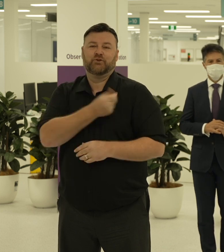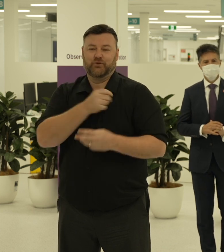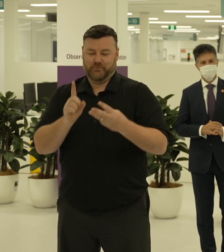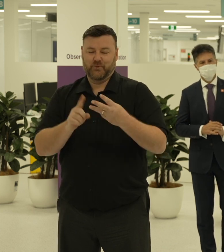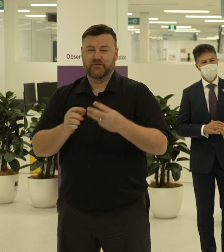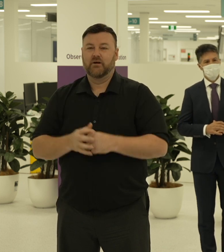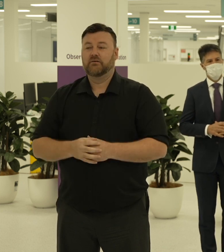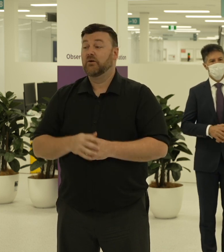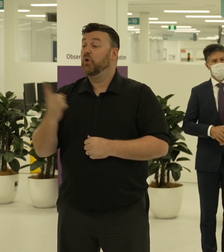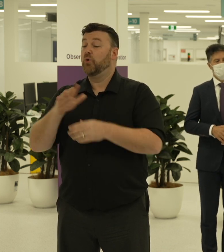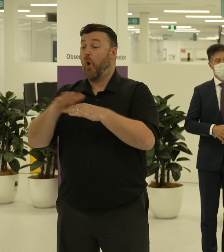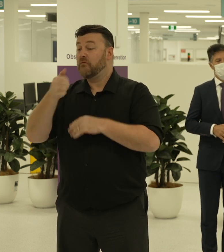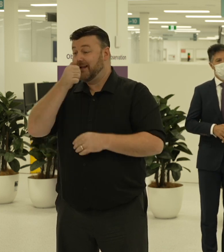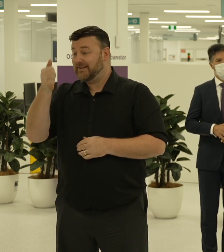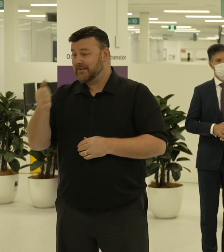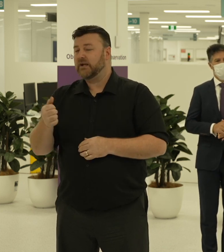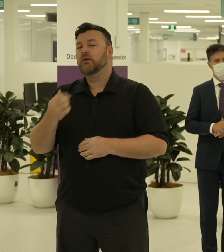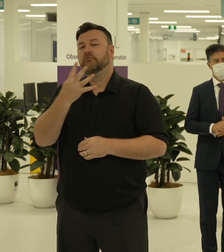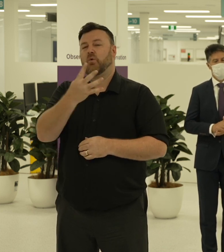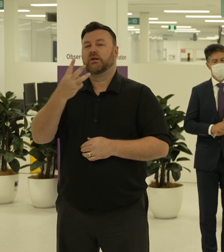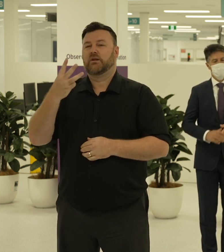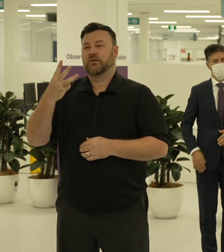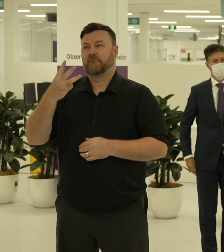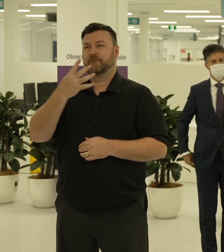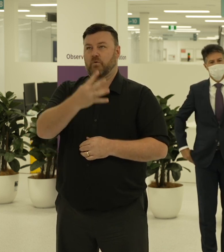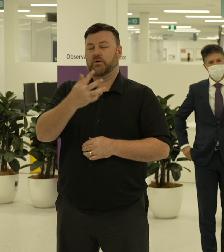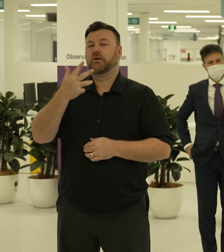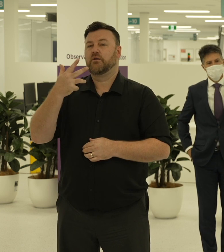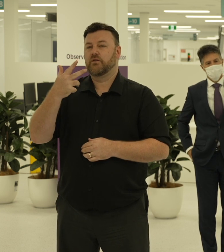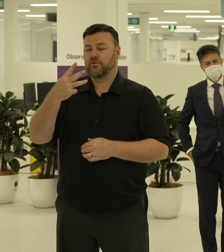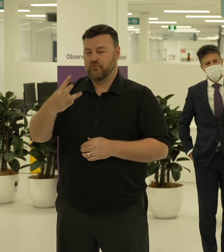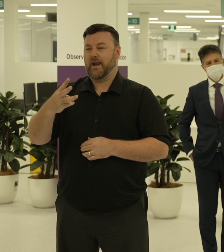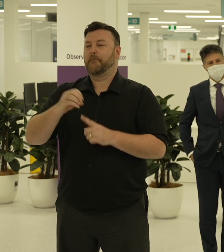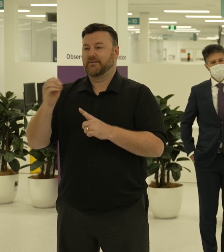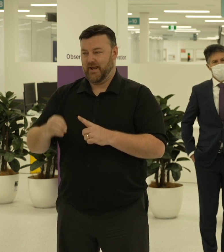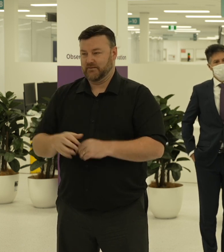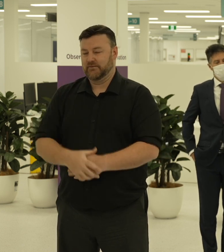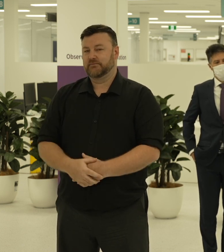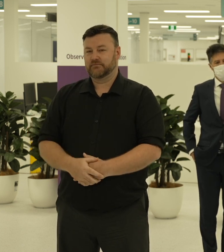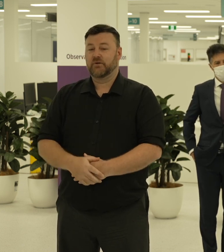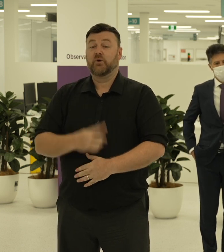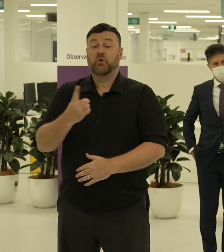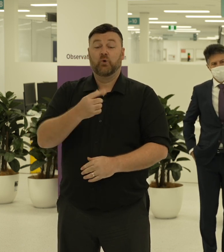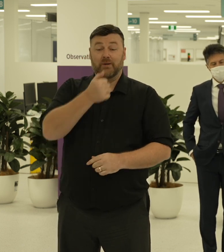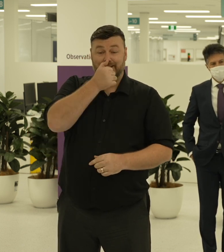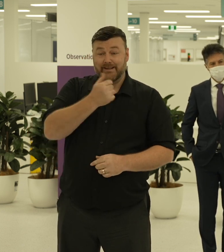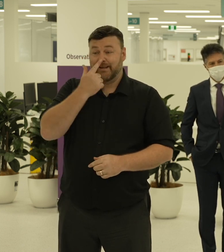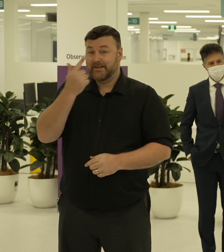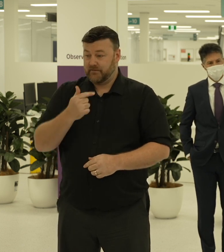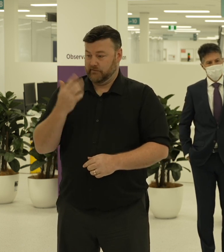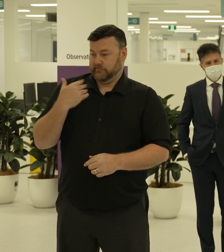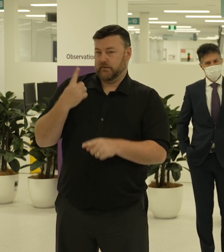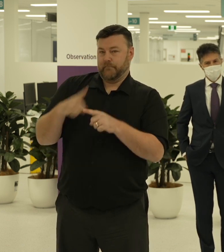take the 16 plus, it's 43.5%, with those 16 pluses and 16s and 17-year-olds recently being able to